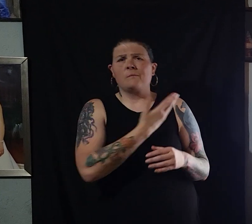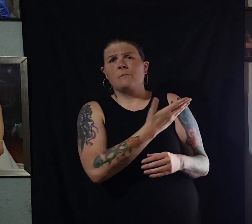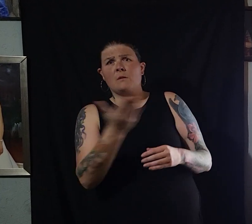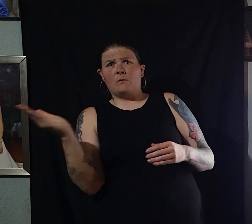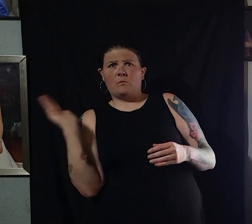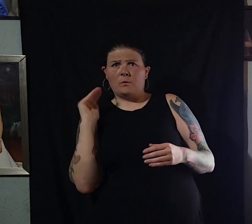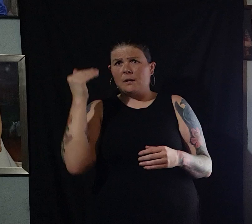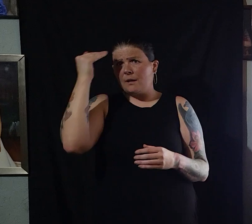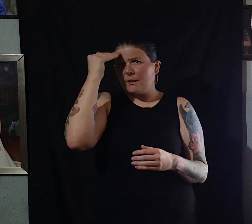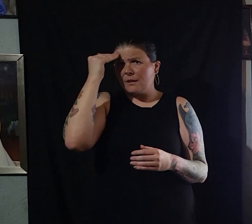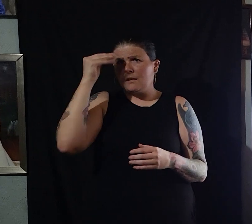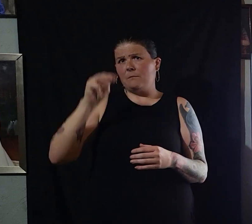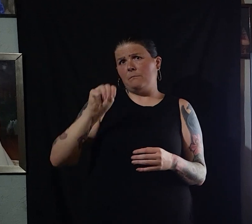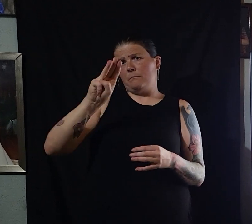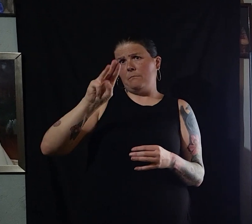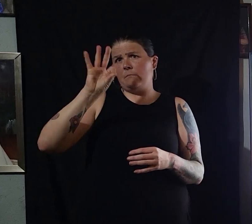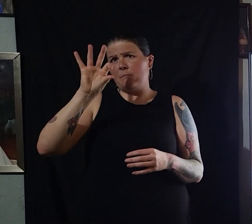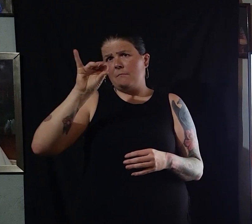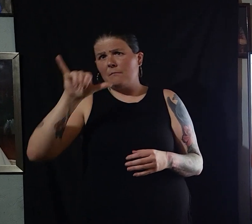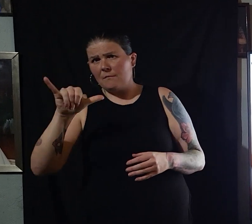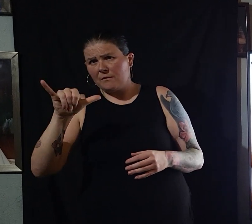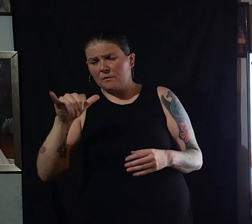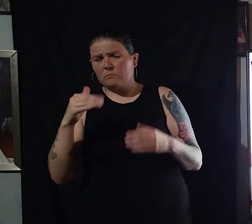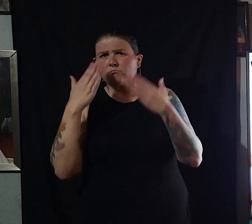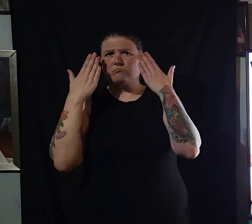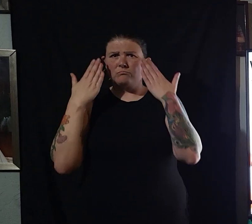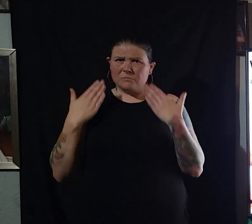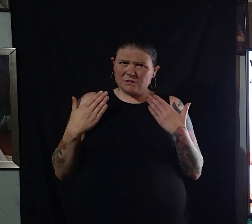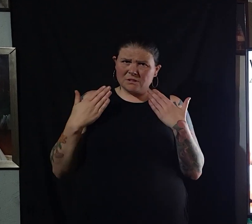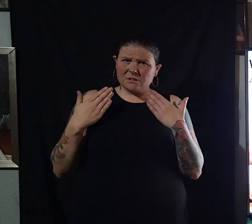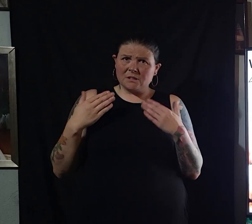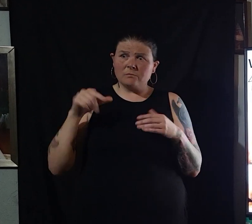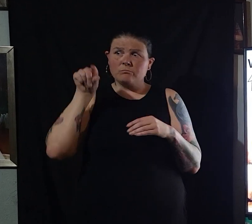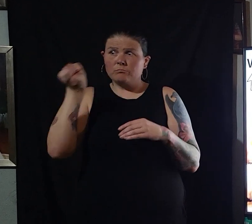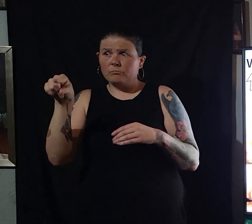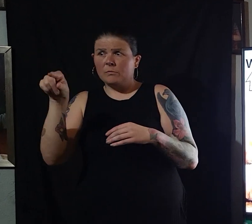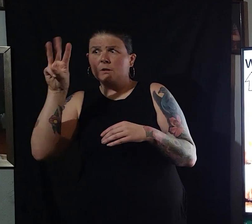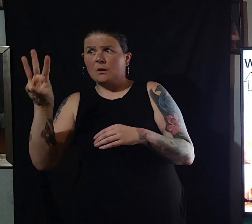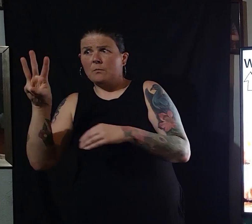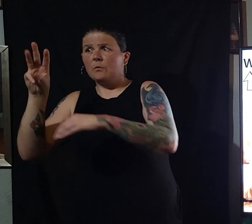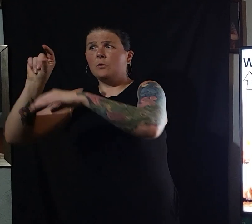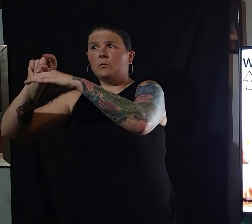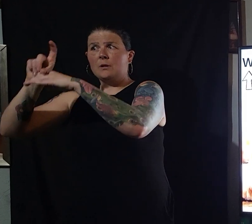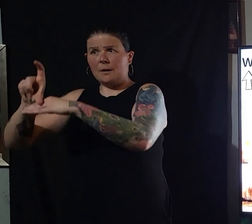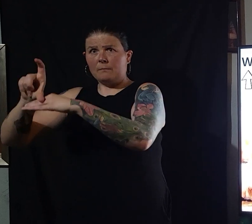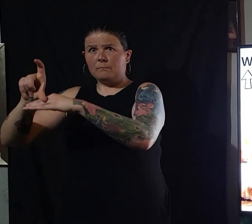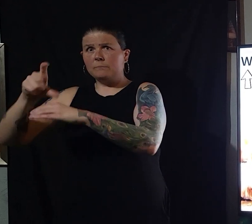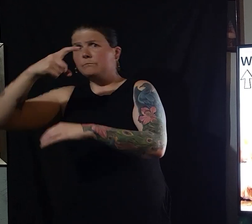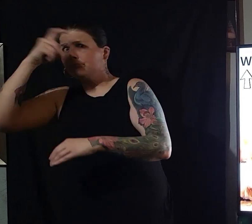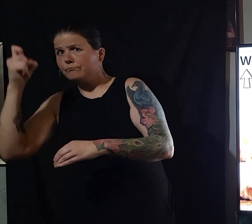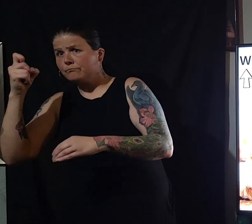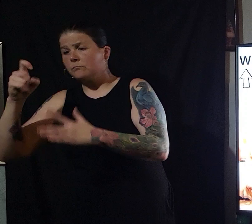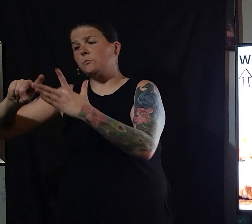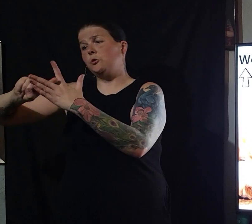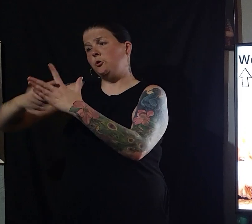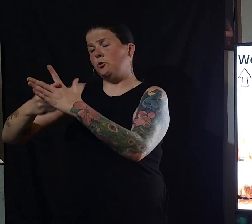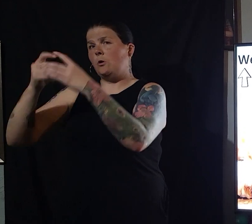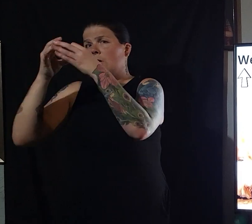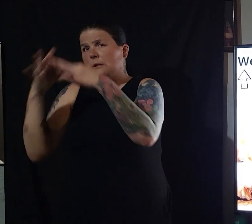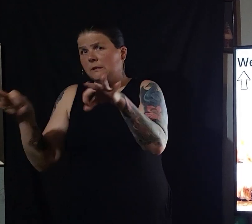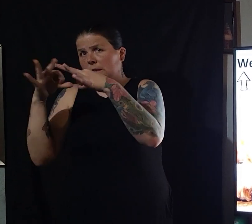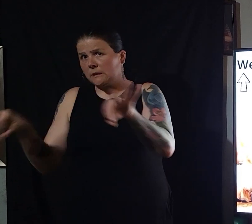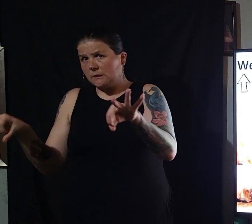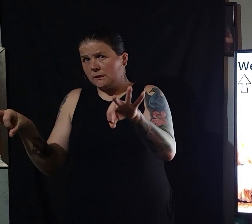Muffy is sad. The W for we is capitalized because it's at the beginning of